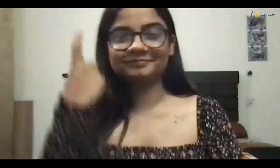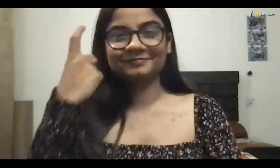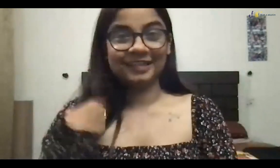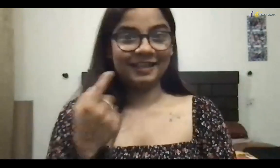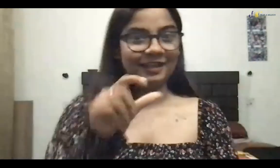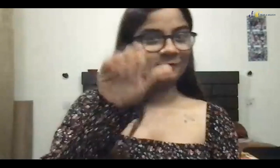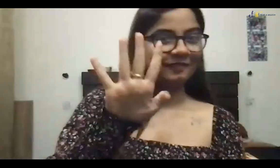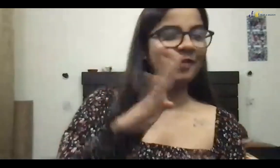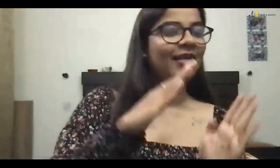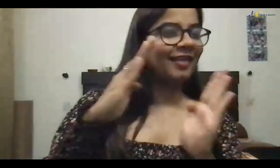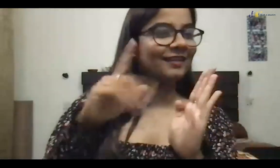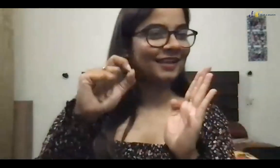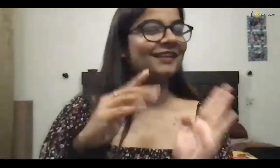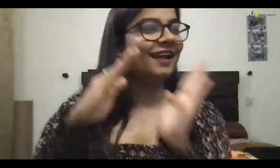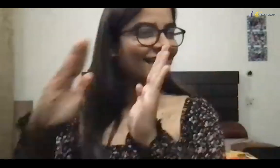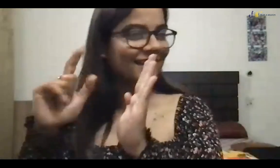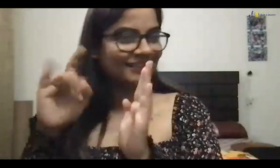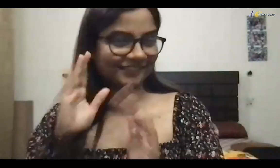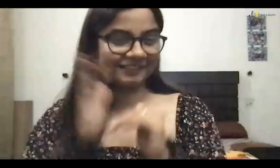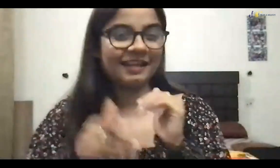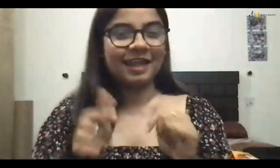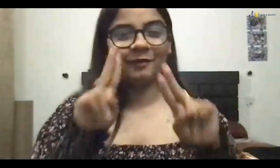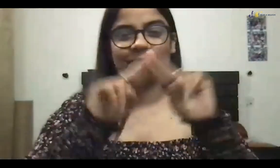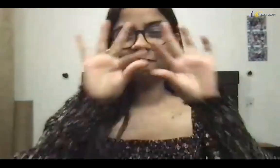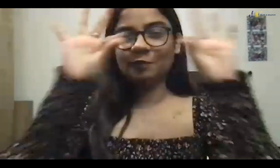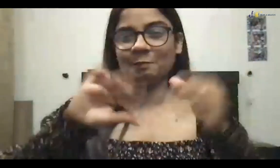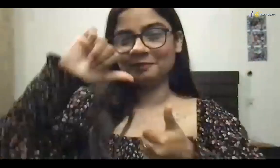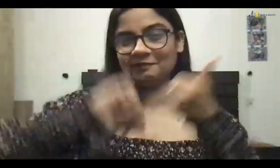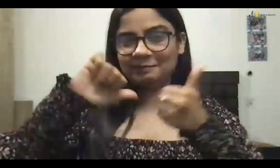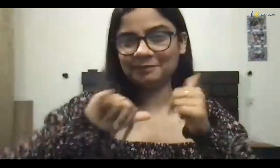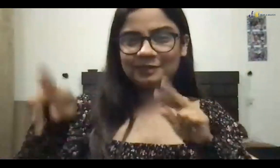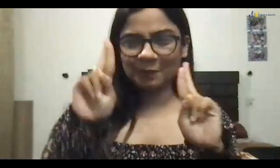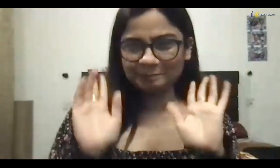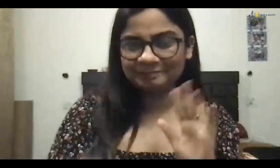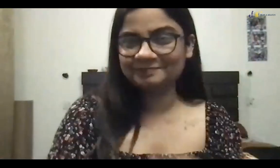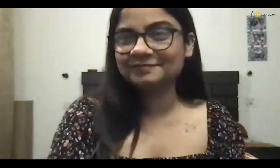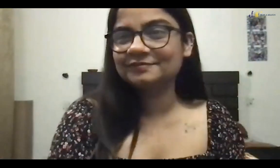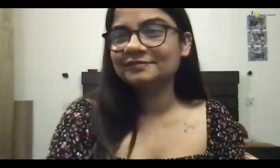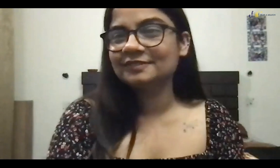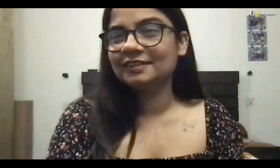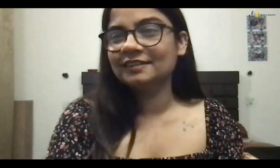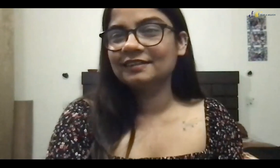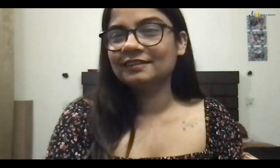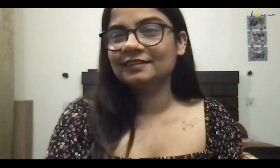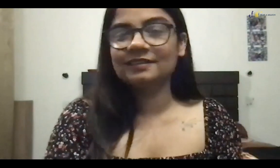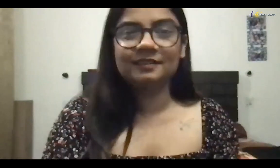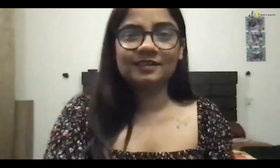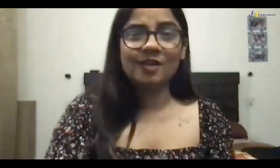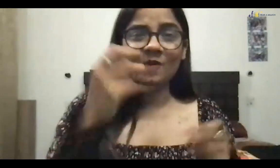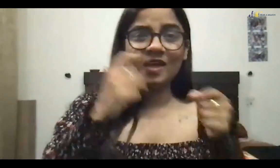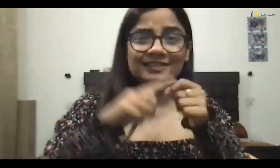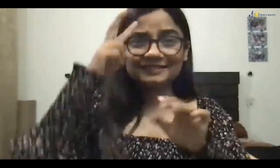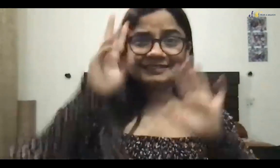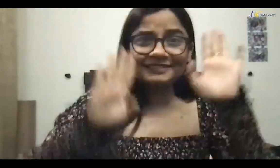Just finished, but quite strict. So 10:45, then the time, and now the time is for feedback